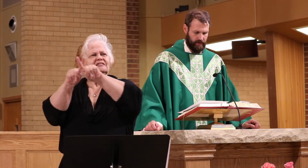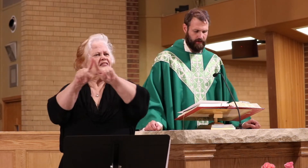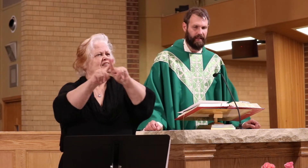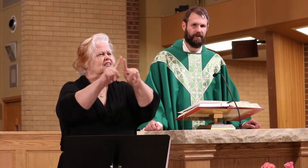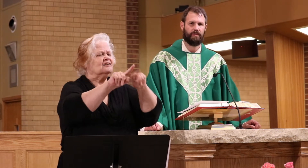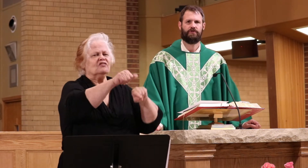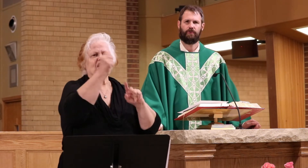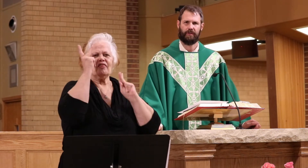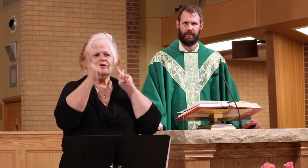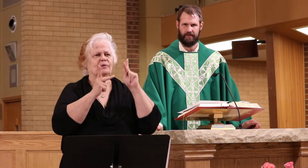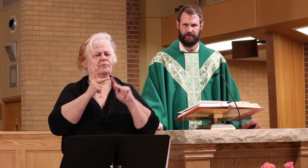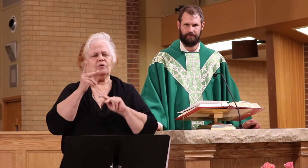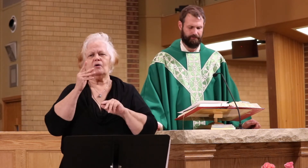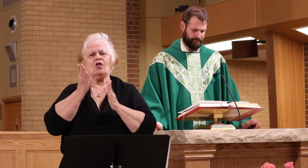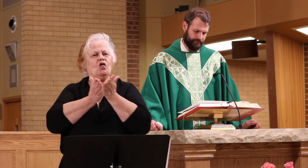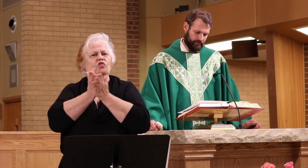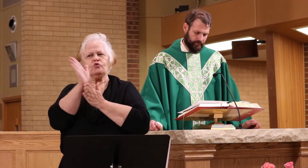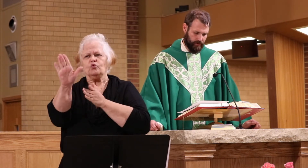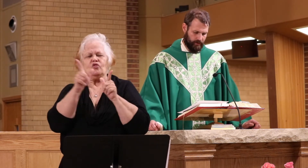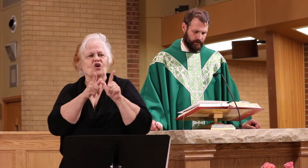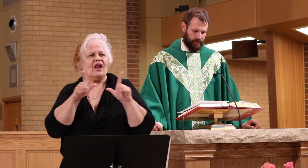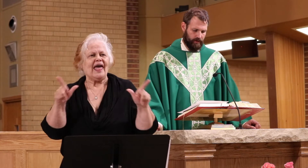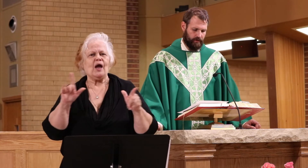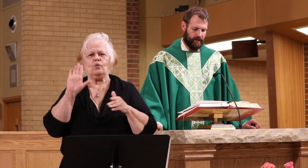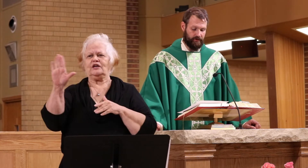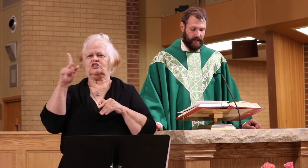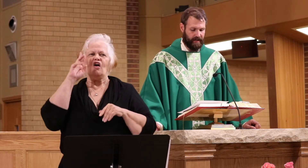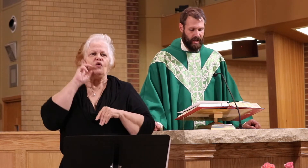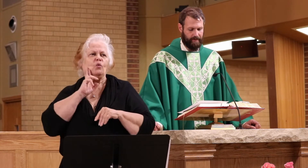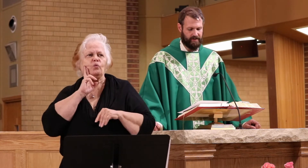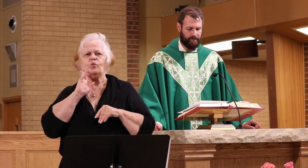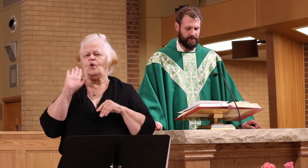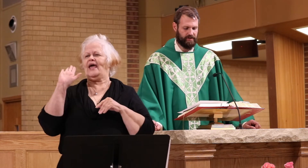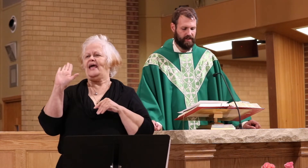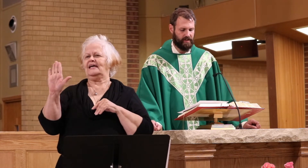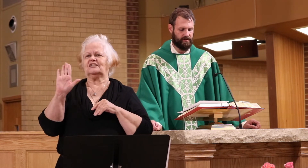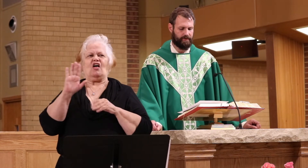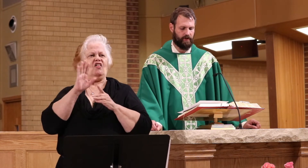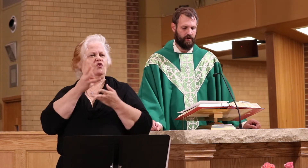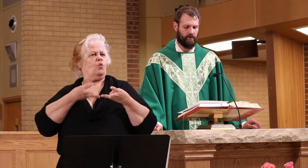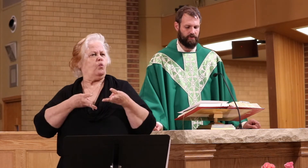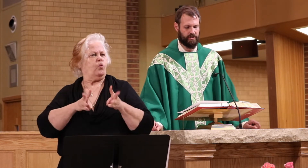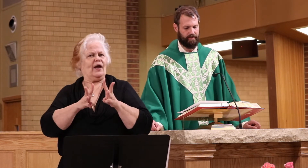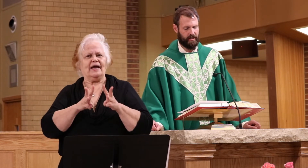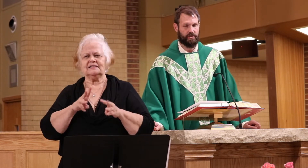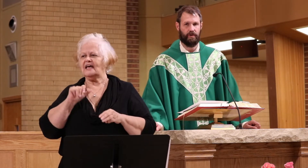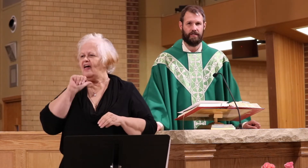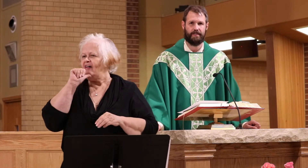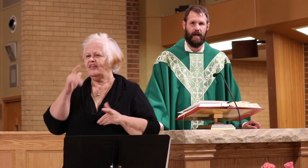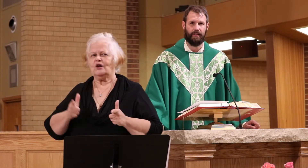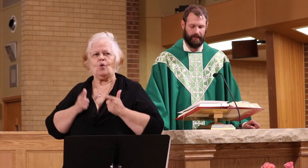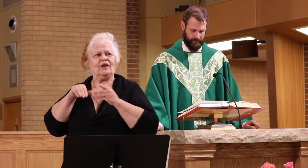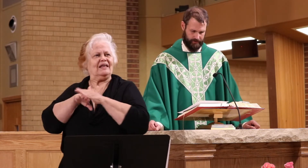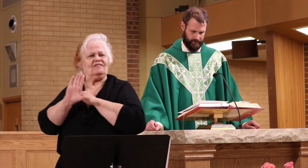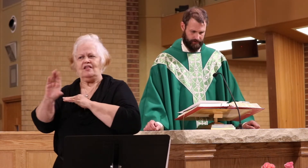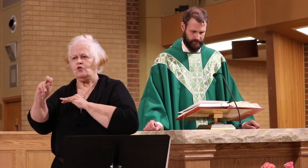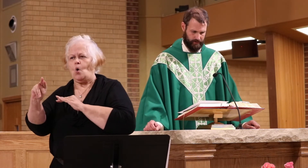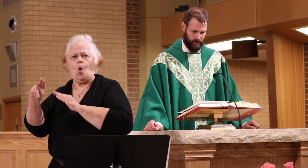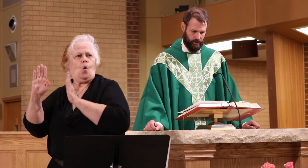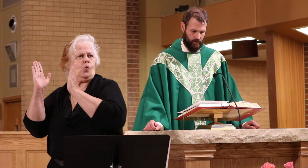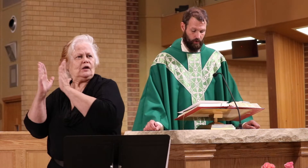nationality, language, or custom. They do not inhabit separate cities of their own or speak a strange